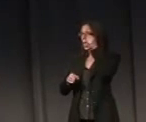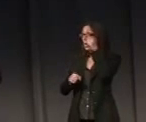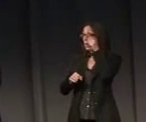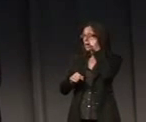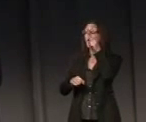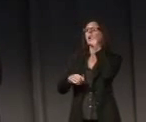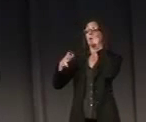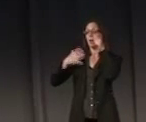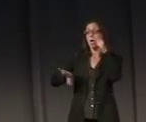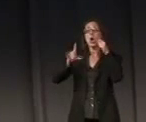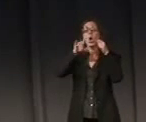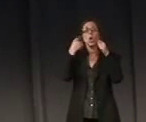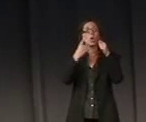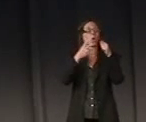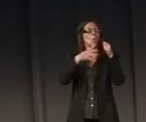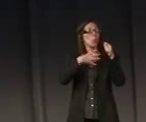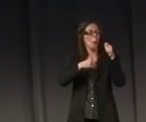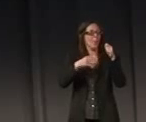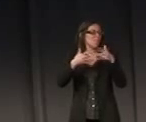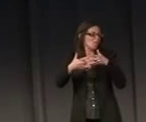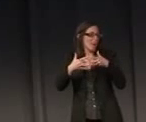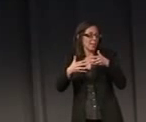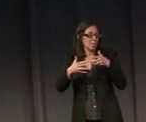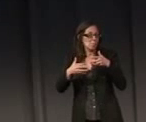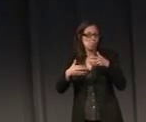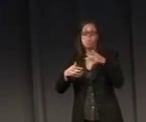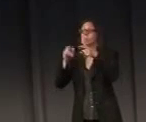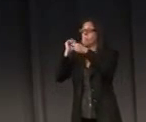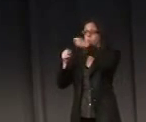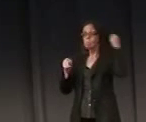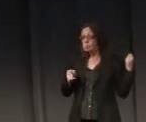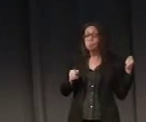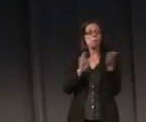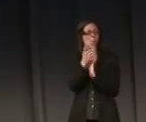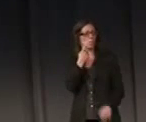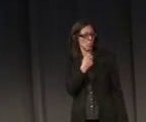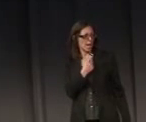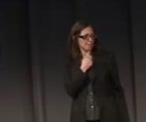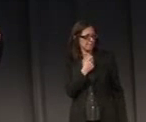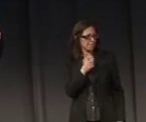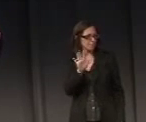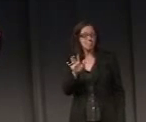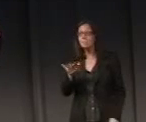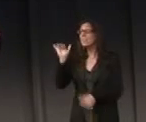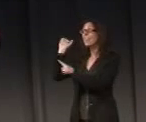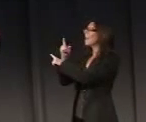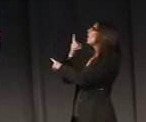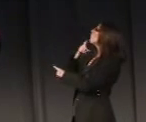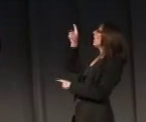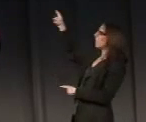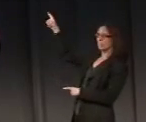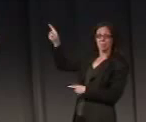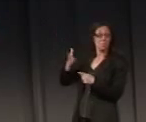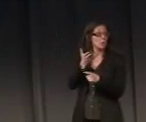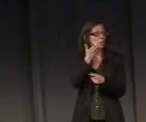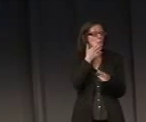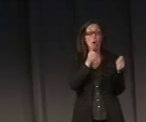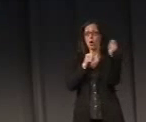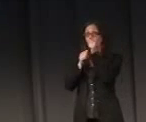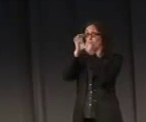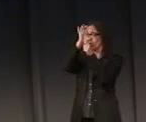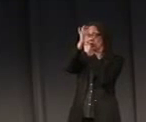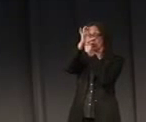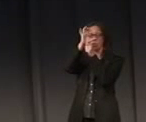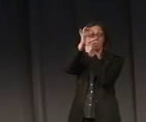this is the paradox of Monge. It's been around for hundreds of years. That red is unaffected by the color filter.